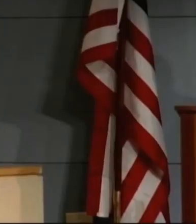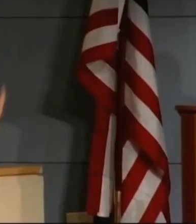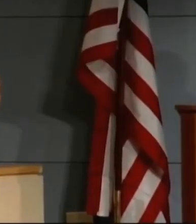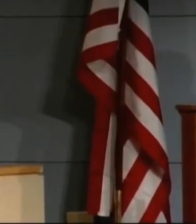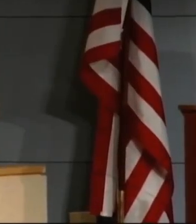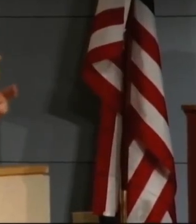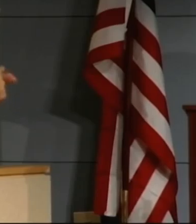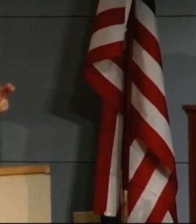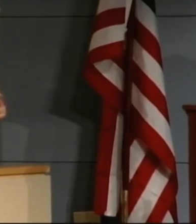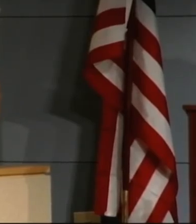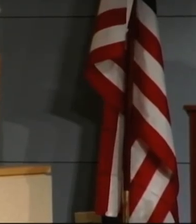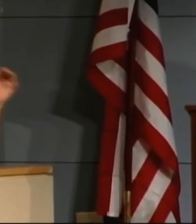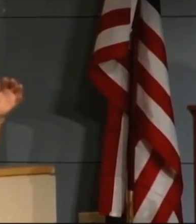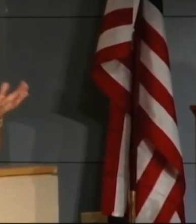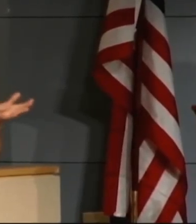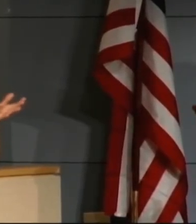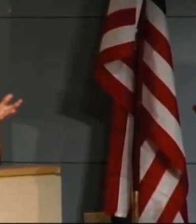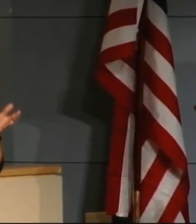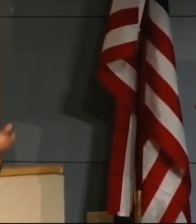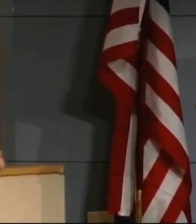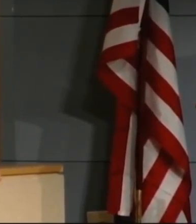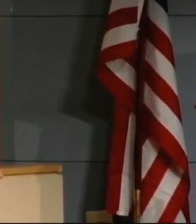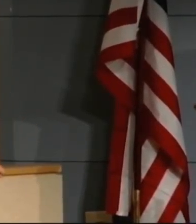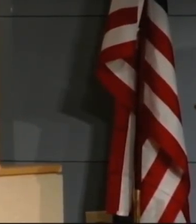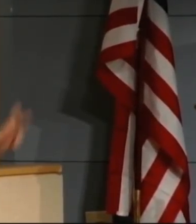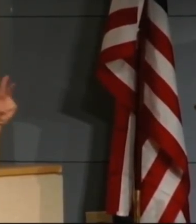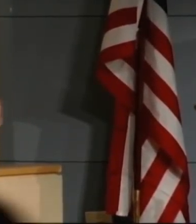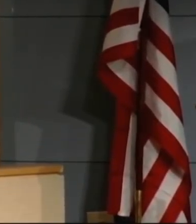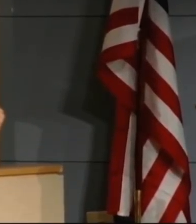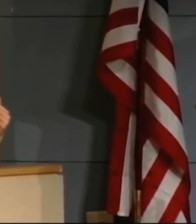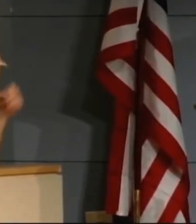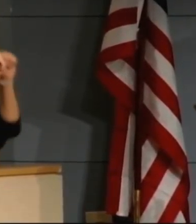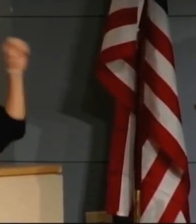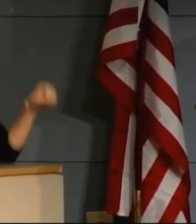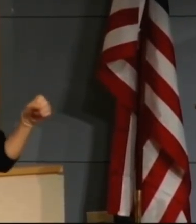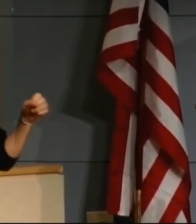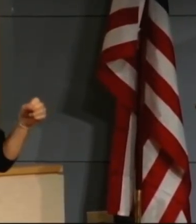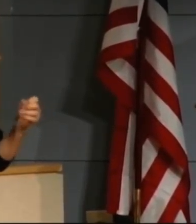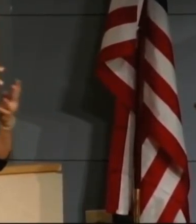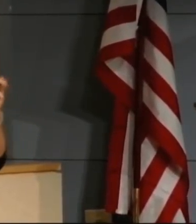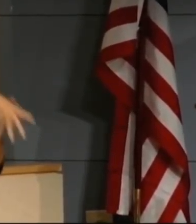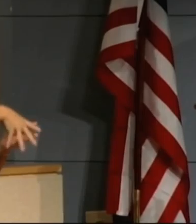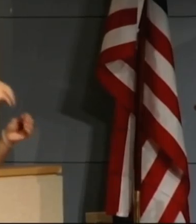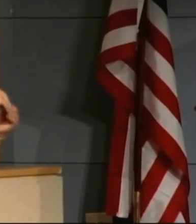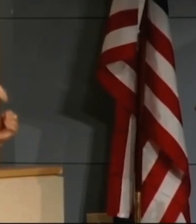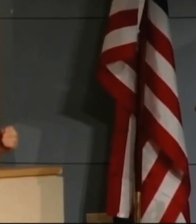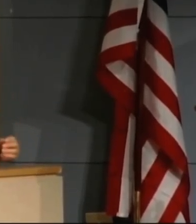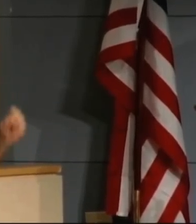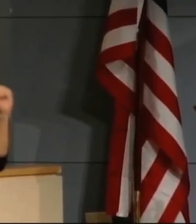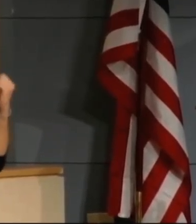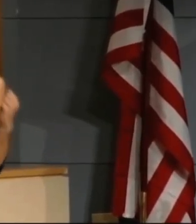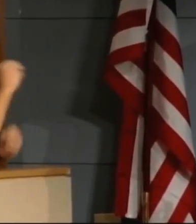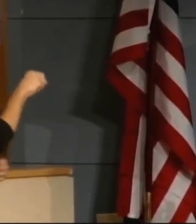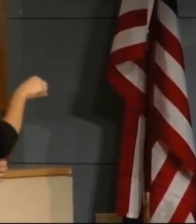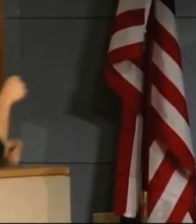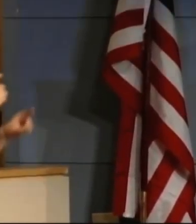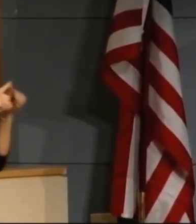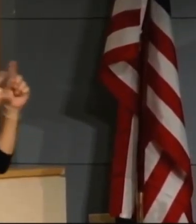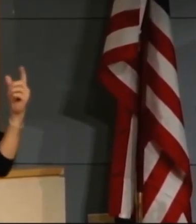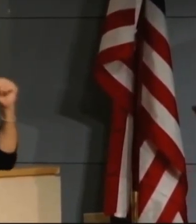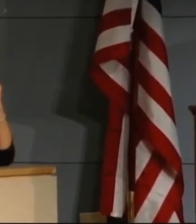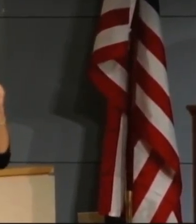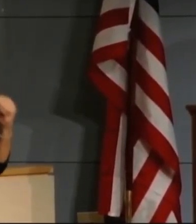this country, because we have never been the nation we have claimed to be, not for 1 minute, not for 1 hour, not for 1 day. But that